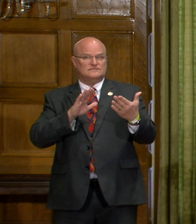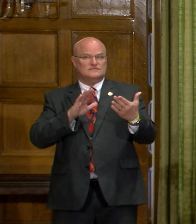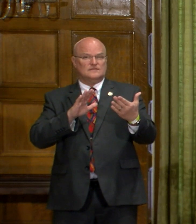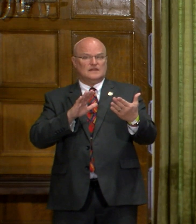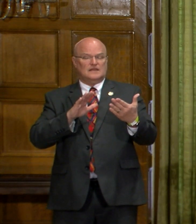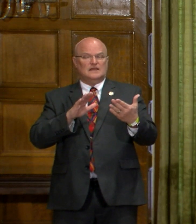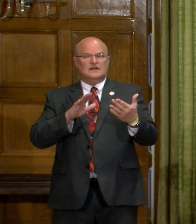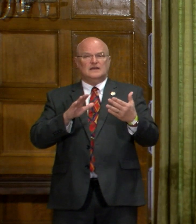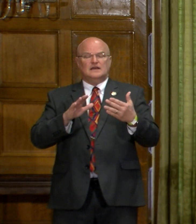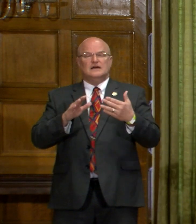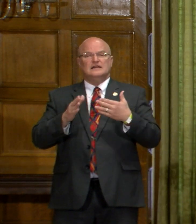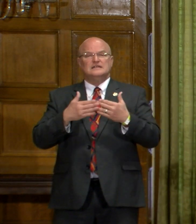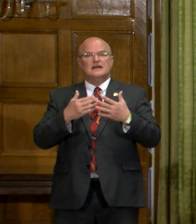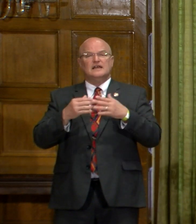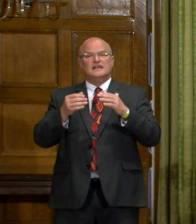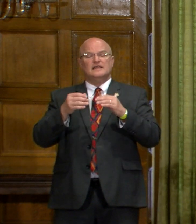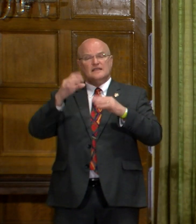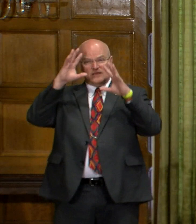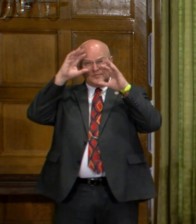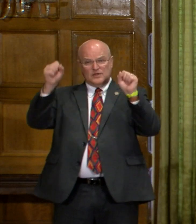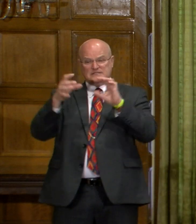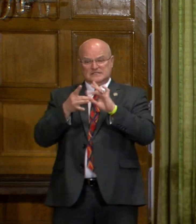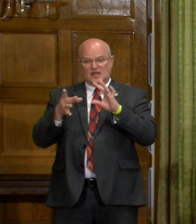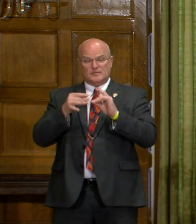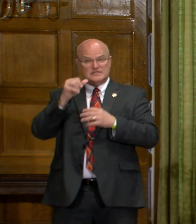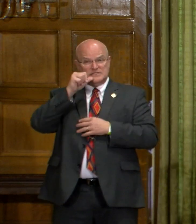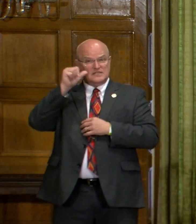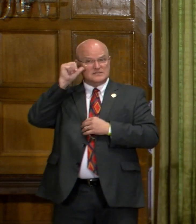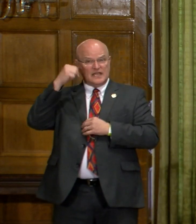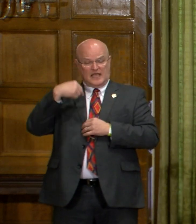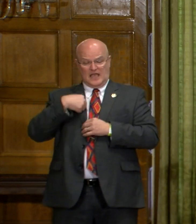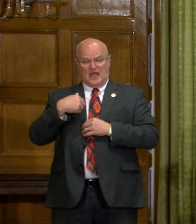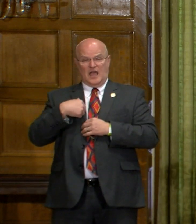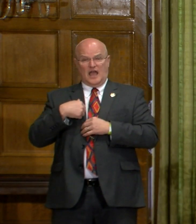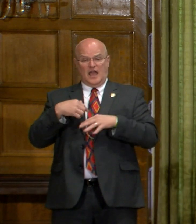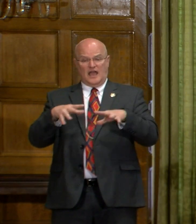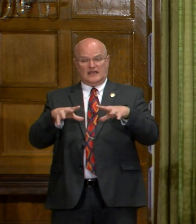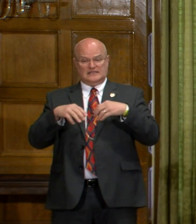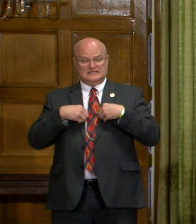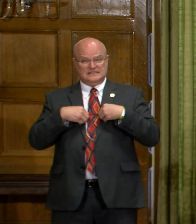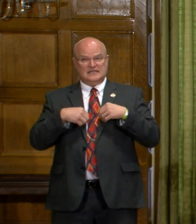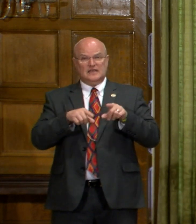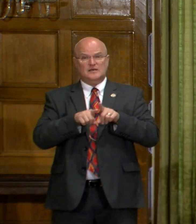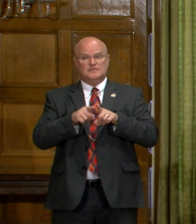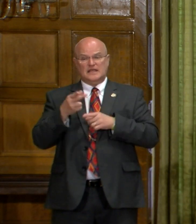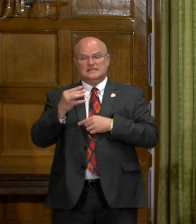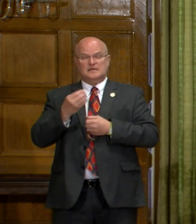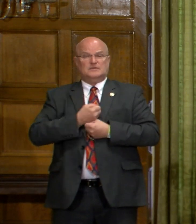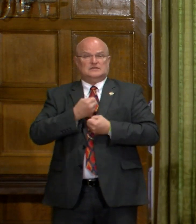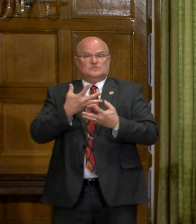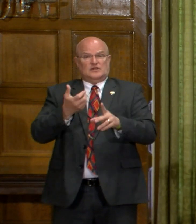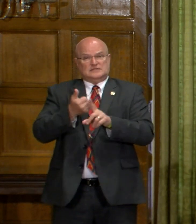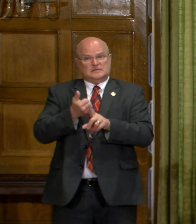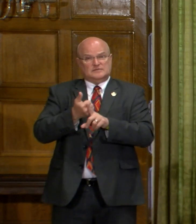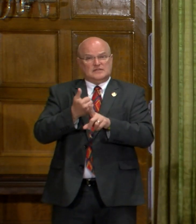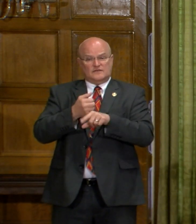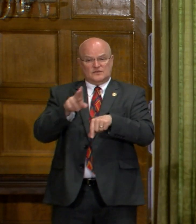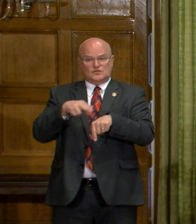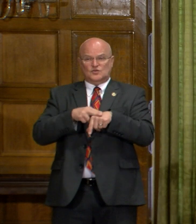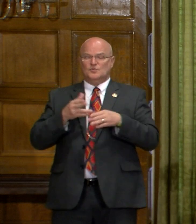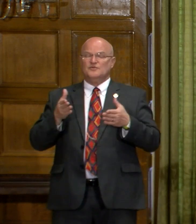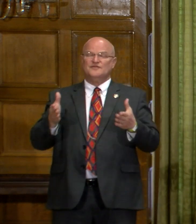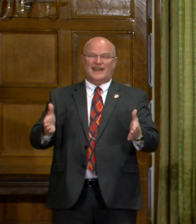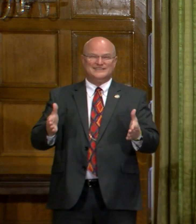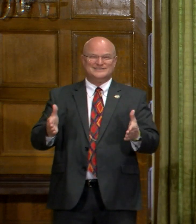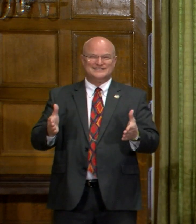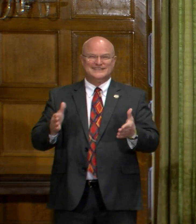the President's comments yesterday, which I take as him expressing himself in his normal